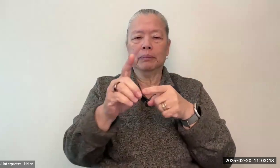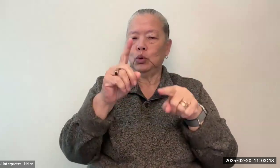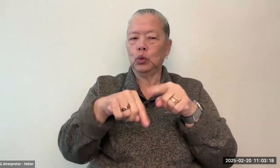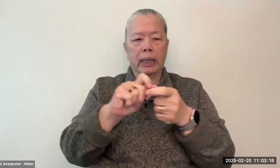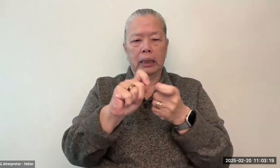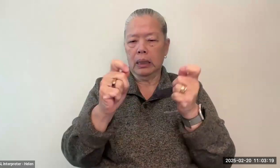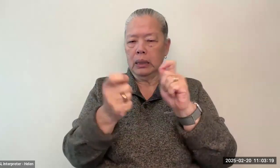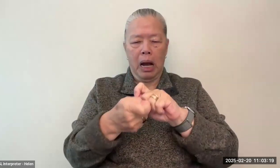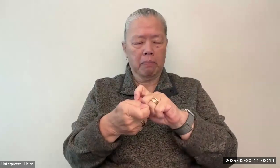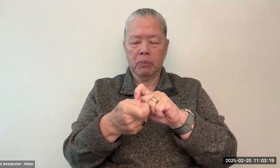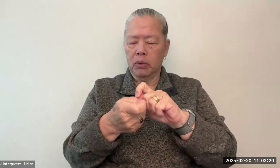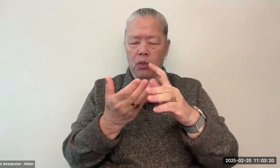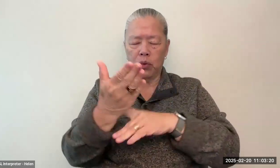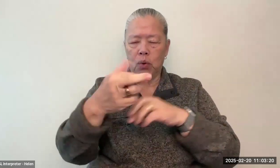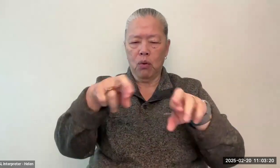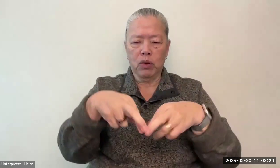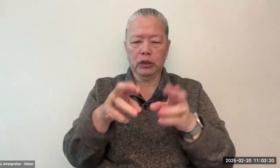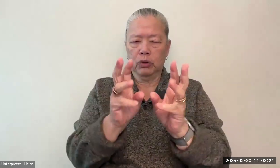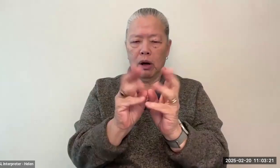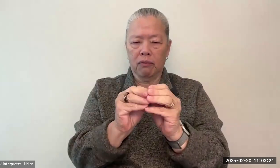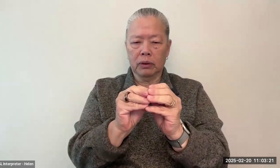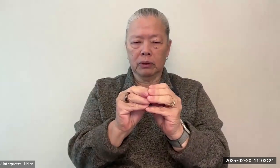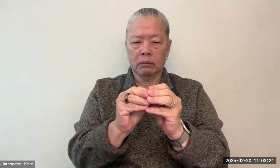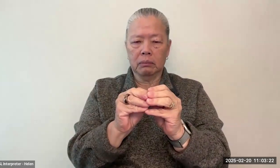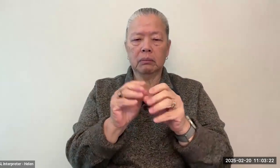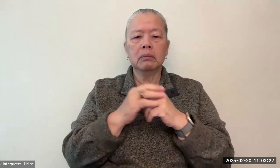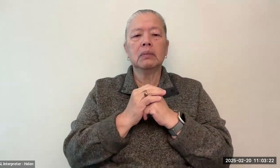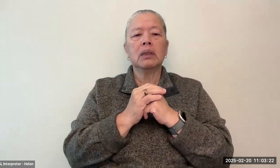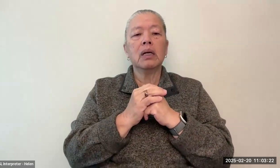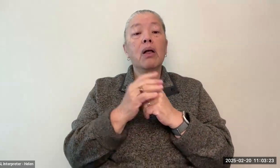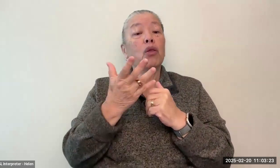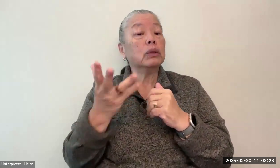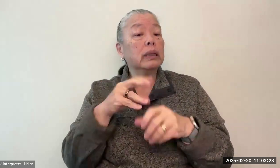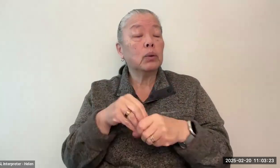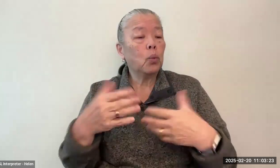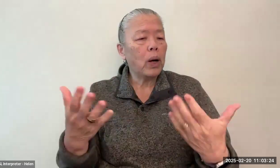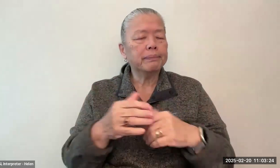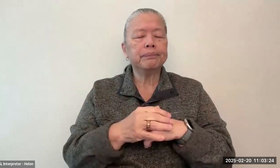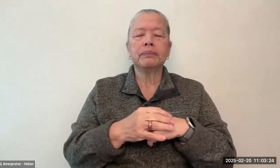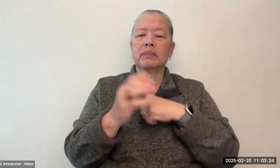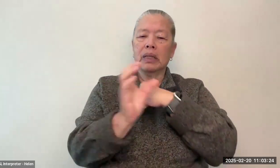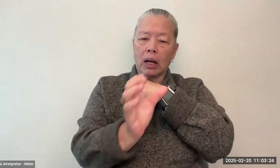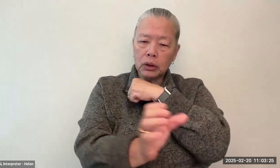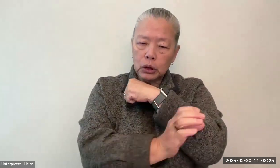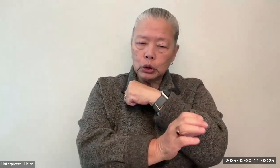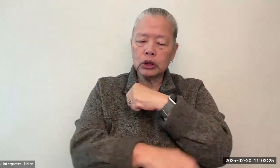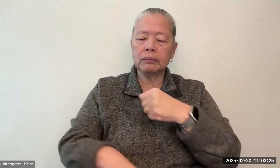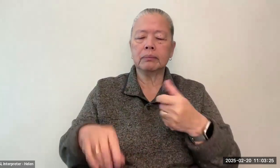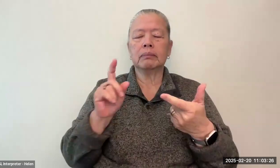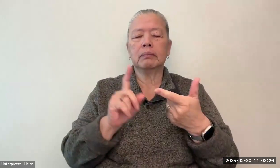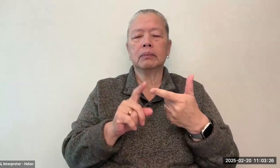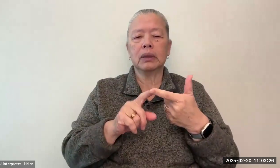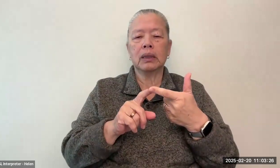regional conferences. Some of this is already the case. They include the Constitution, the